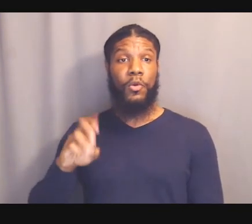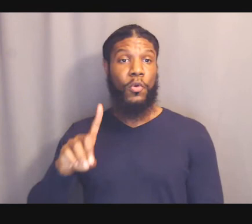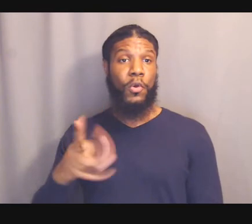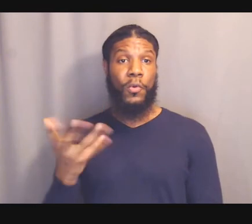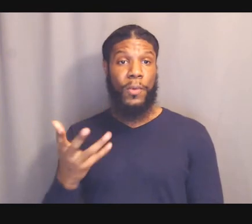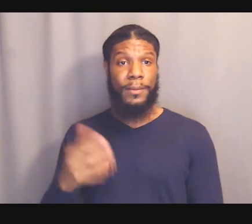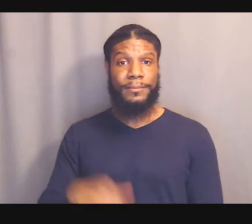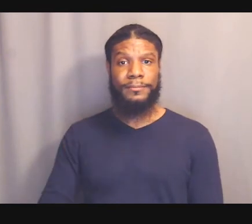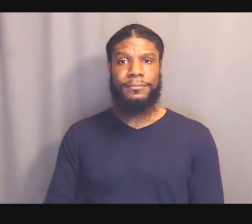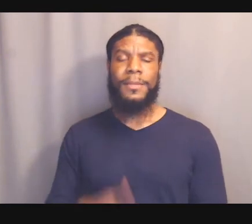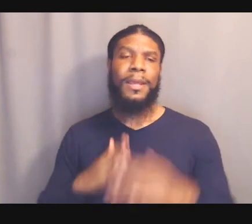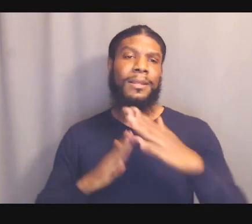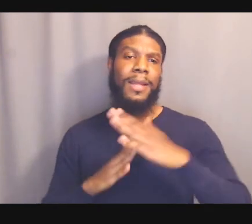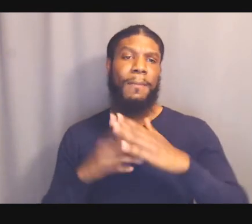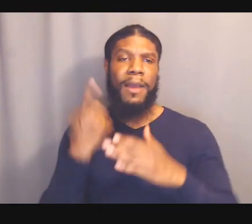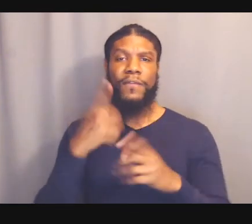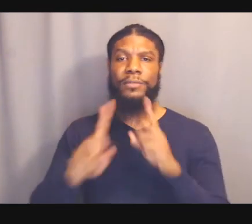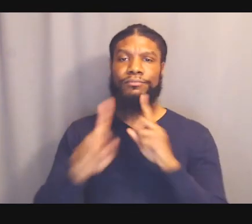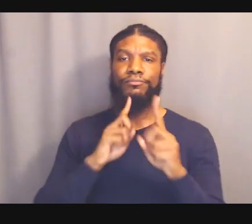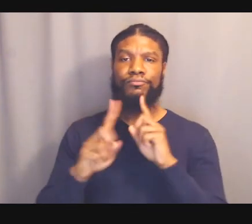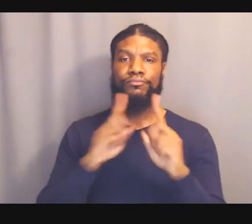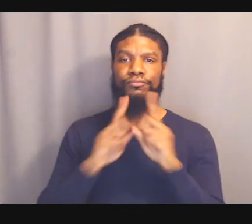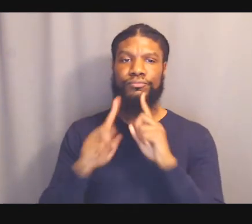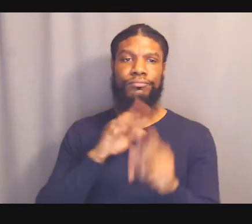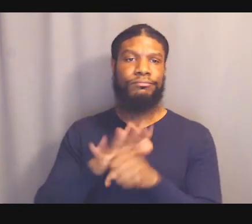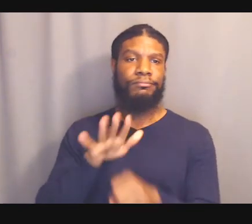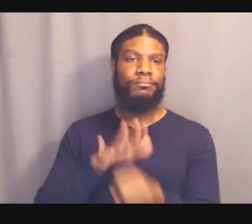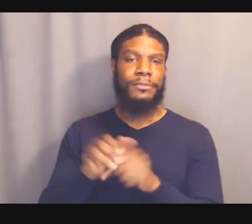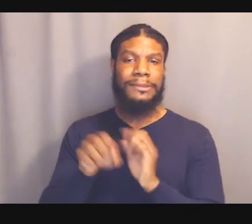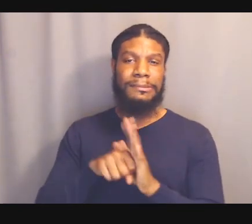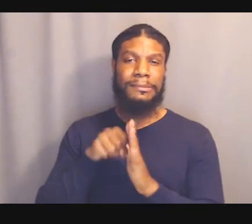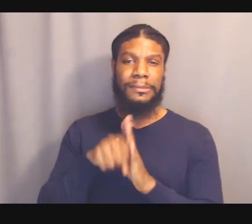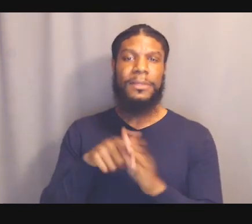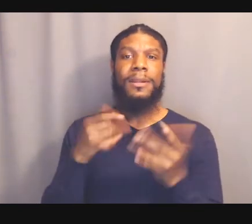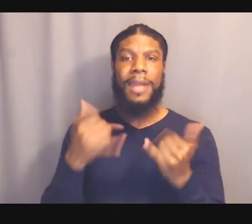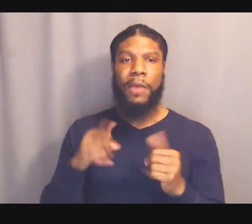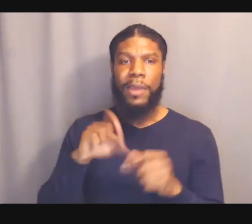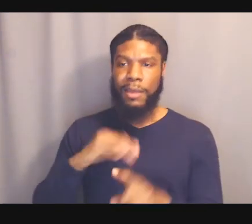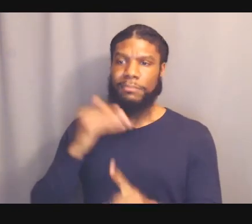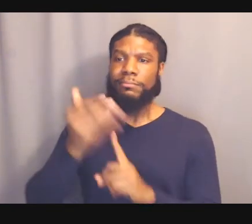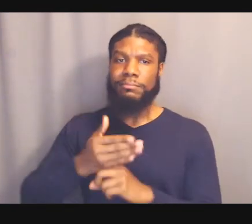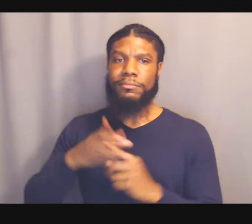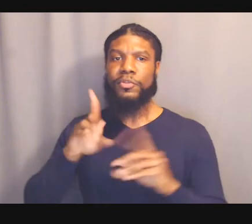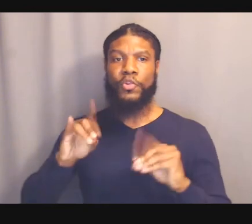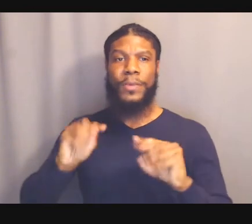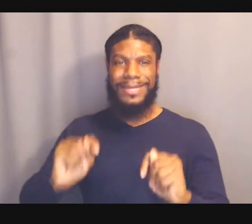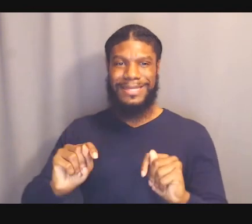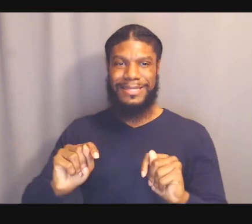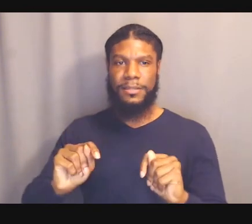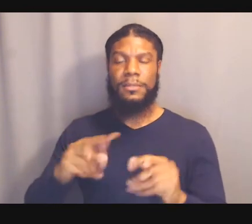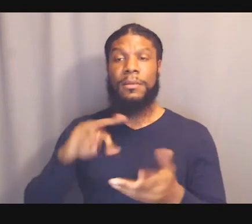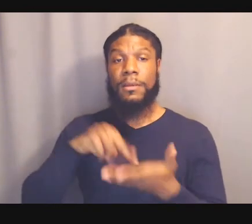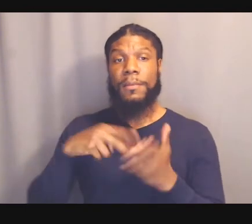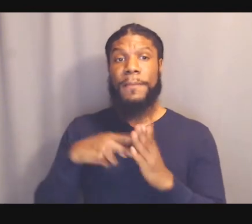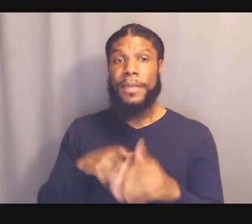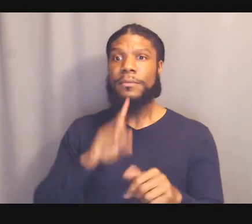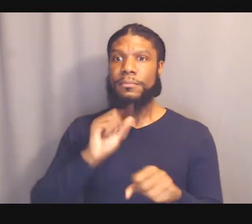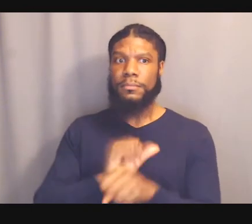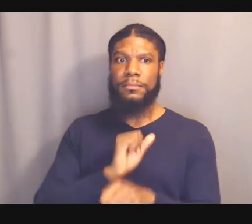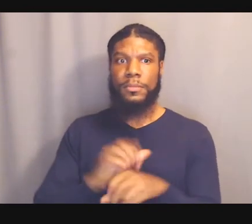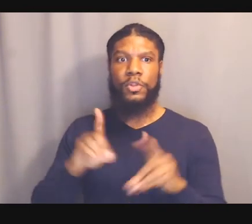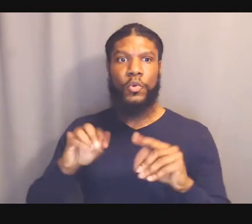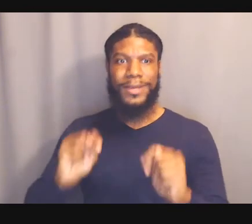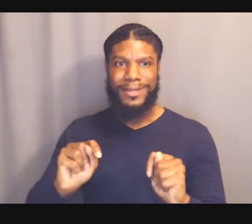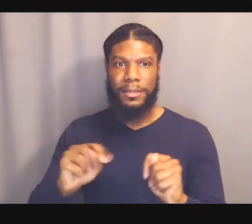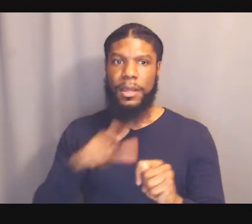It's time out for just talking about it. We're in a season where we must be about it. And that means being deliberate, not just being all over